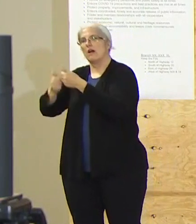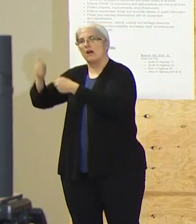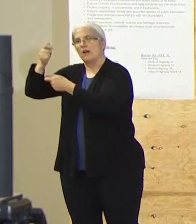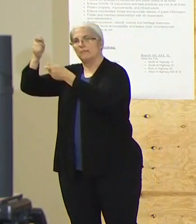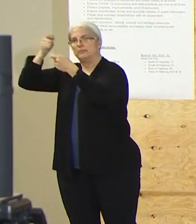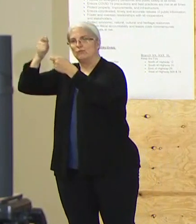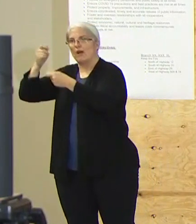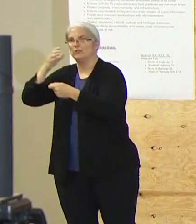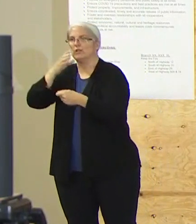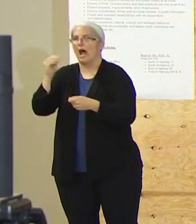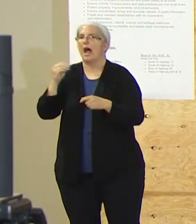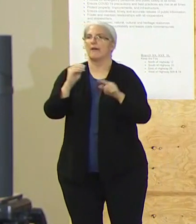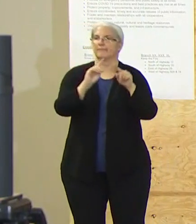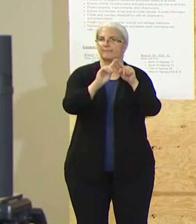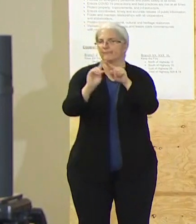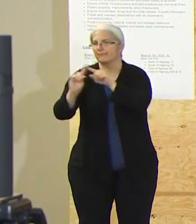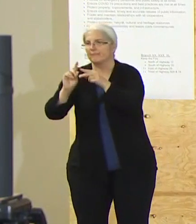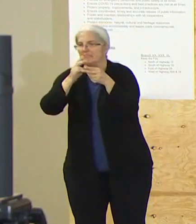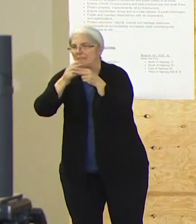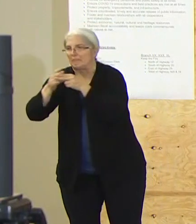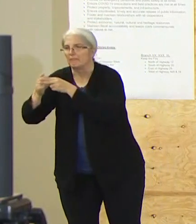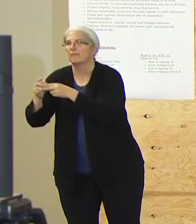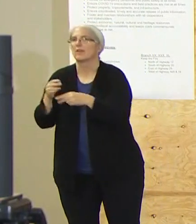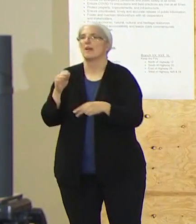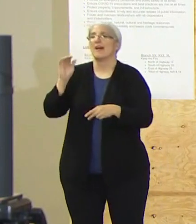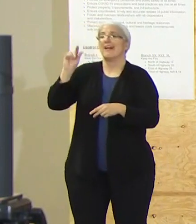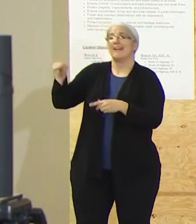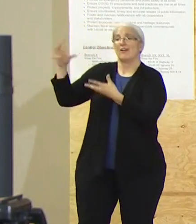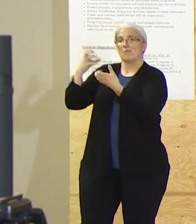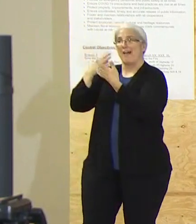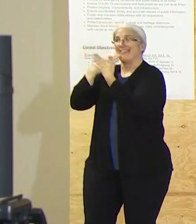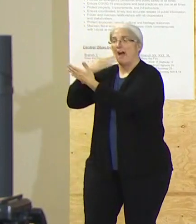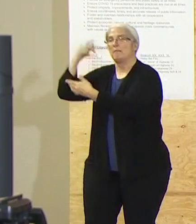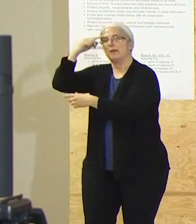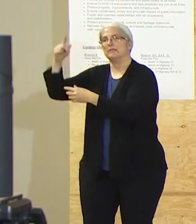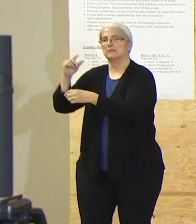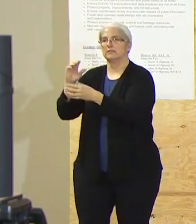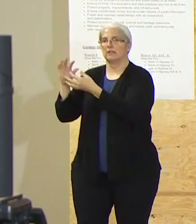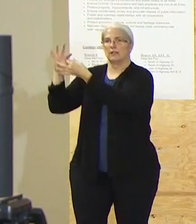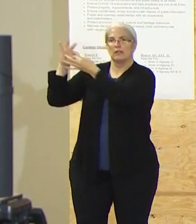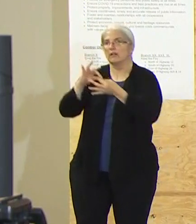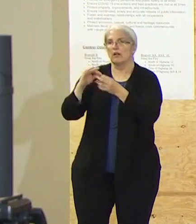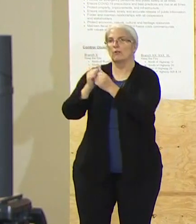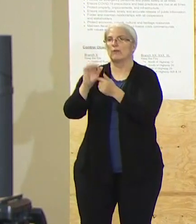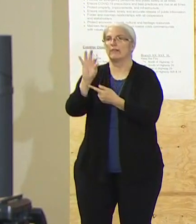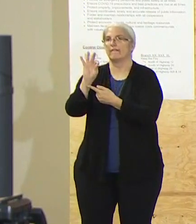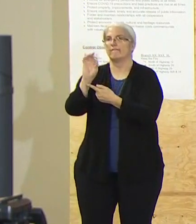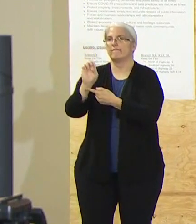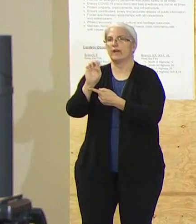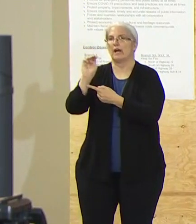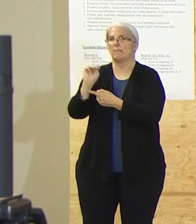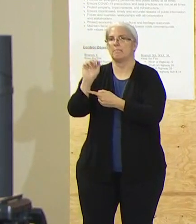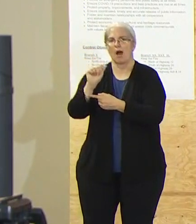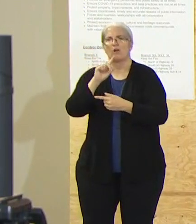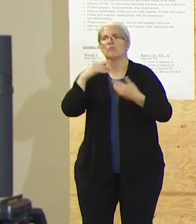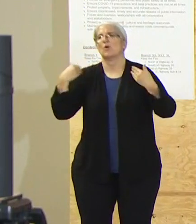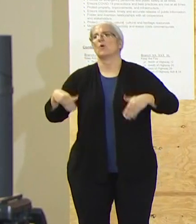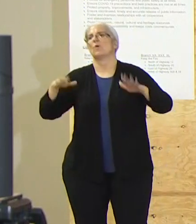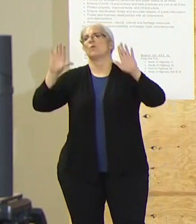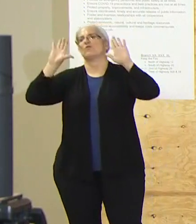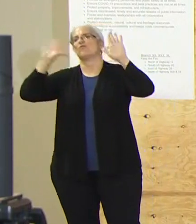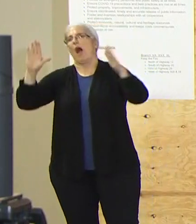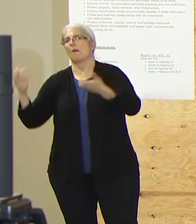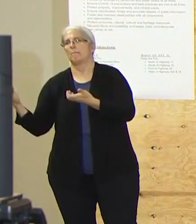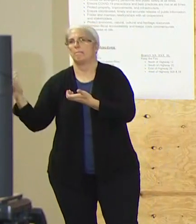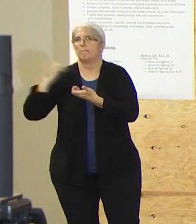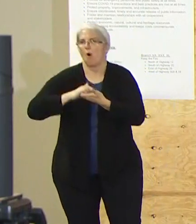Regional Coordinator for FEMA. There is no greater partner in the Western United States than Bob Fenton,